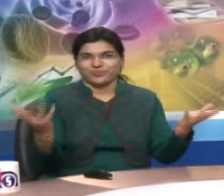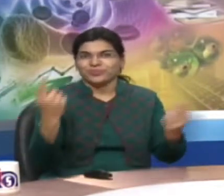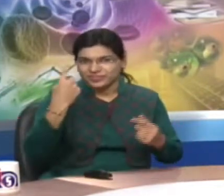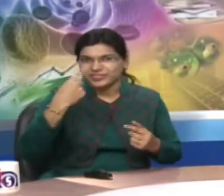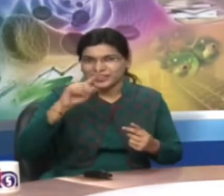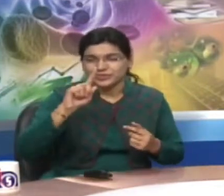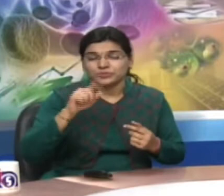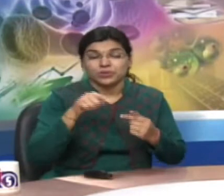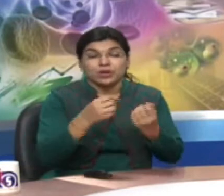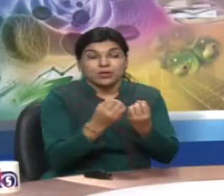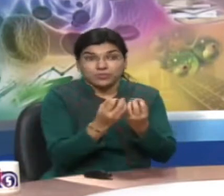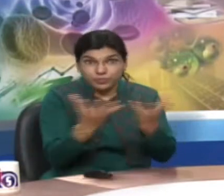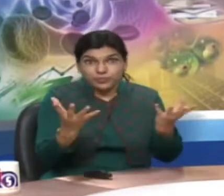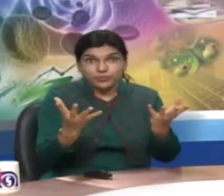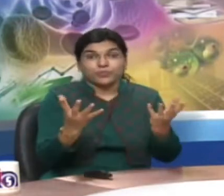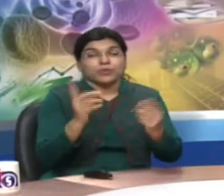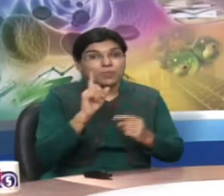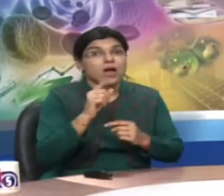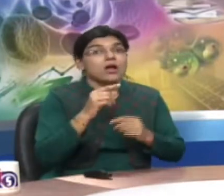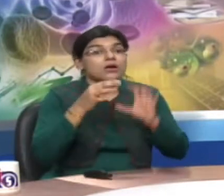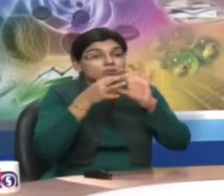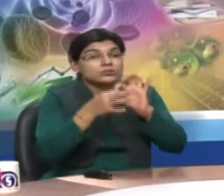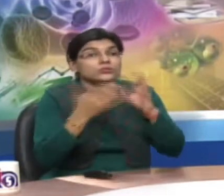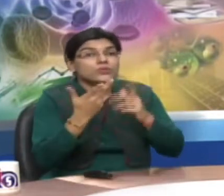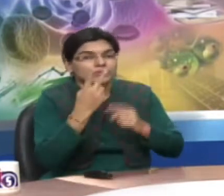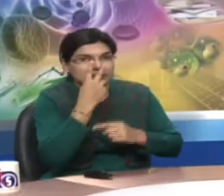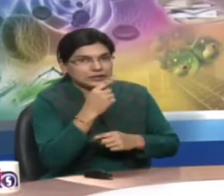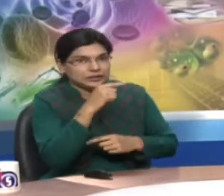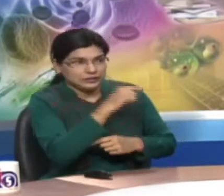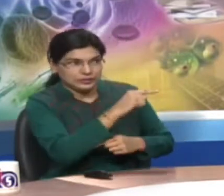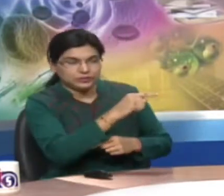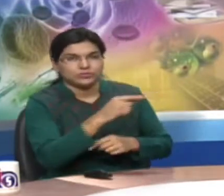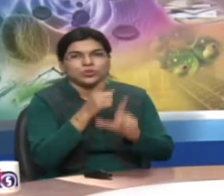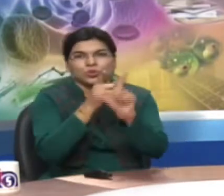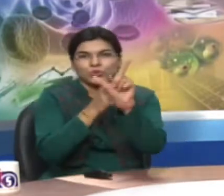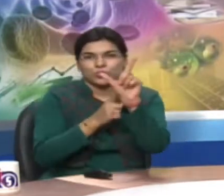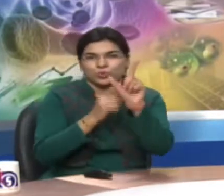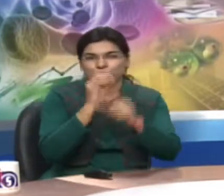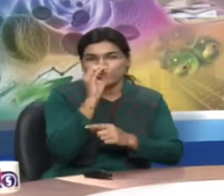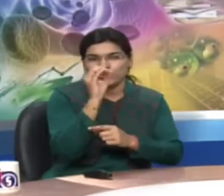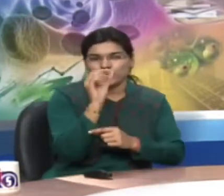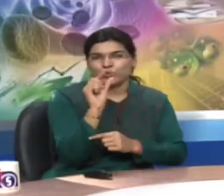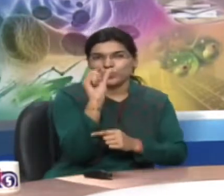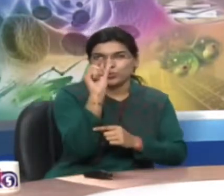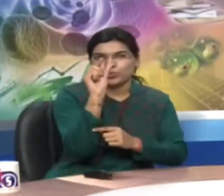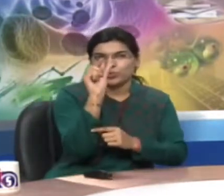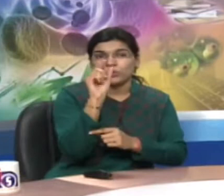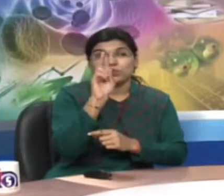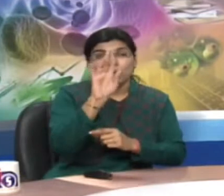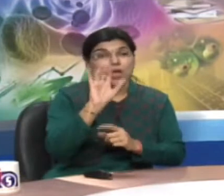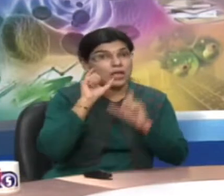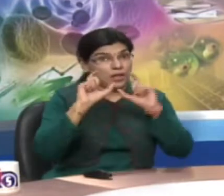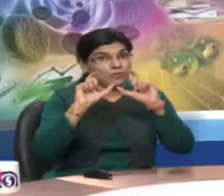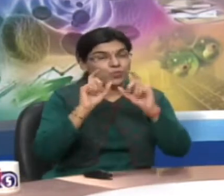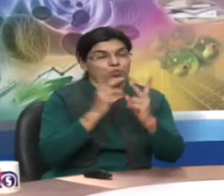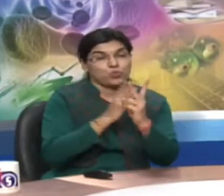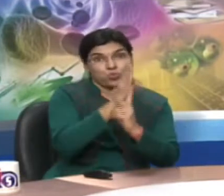use are. It is used for two or many, or there is more than one noun.